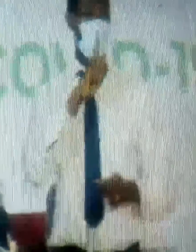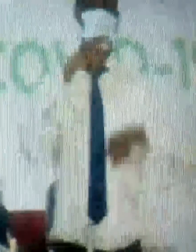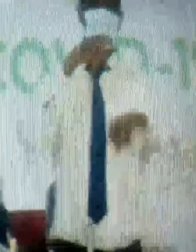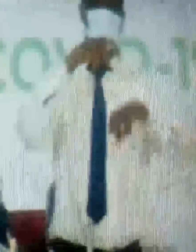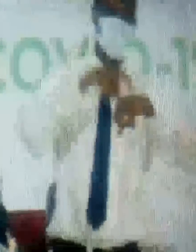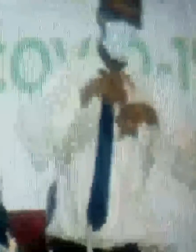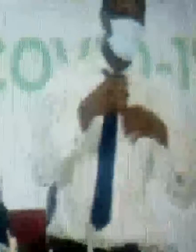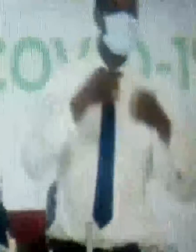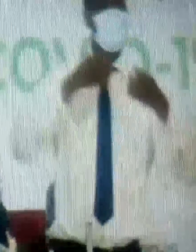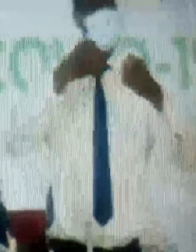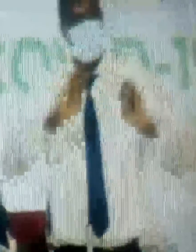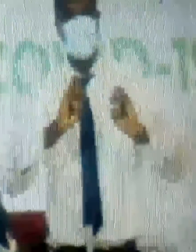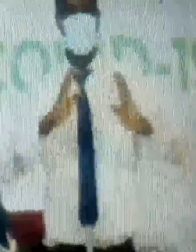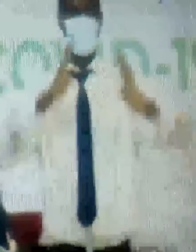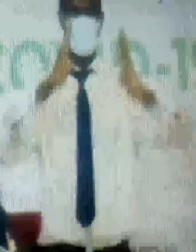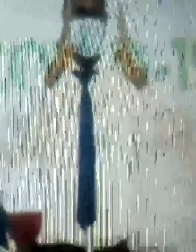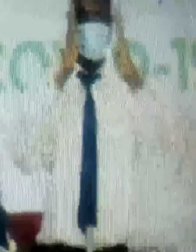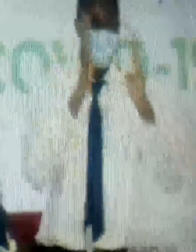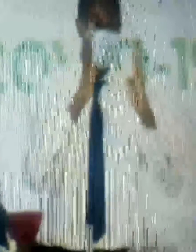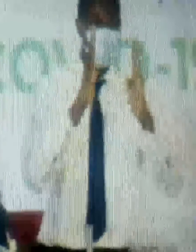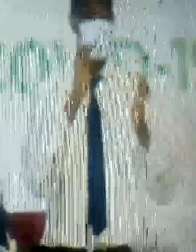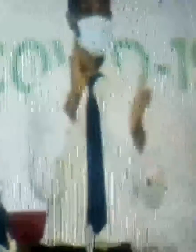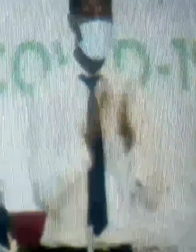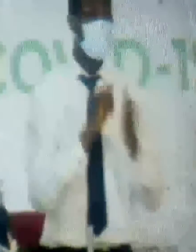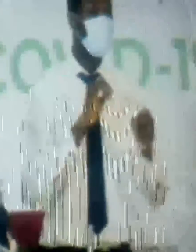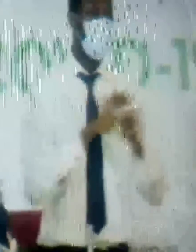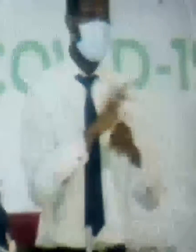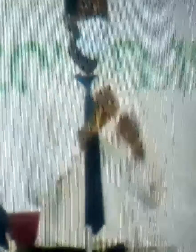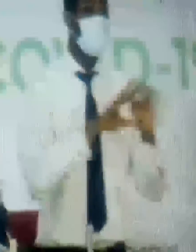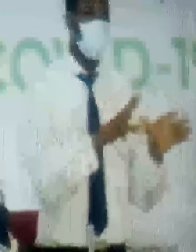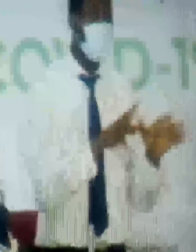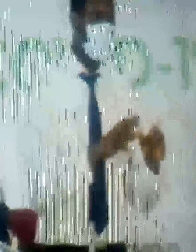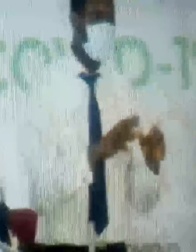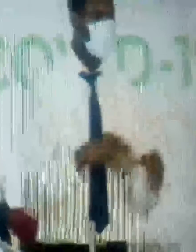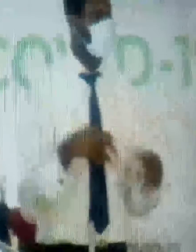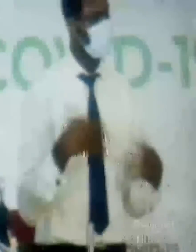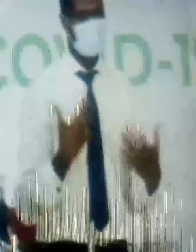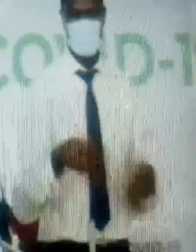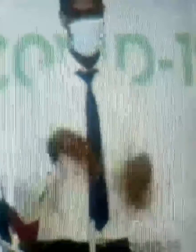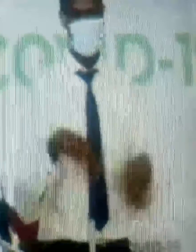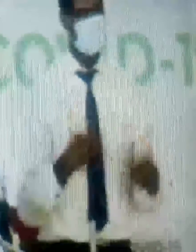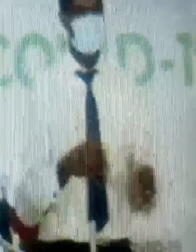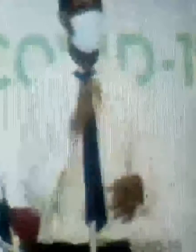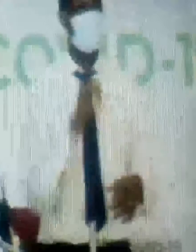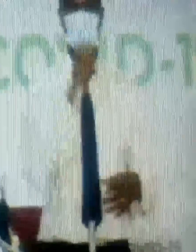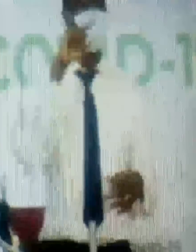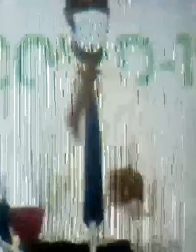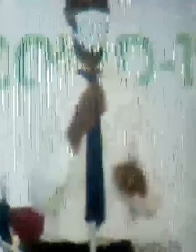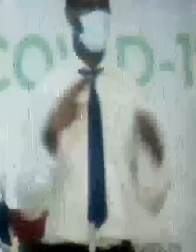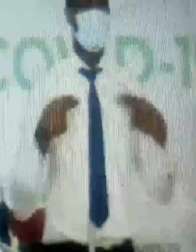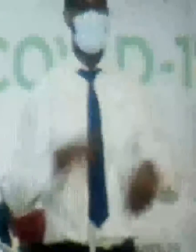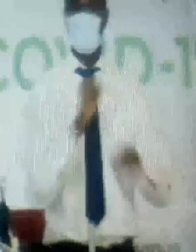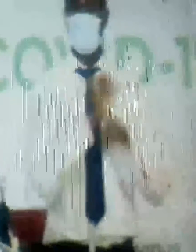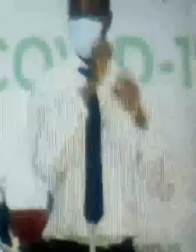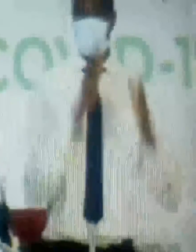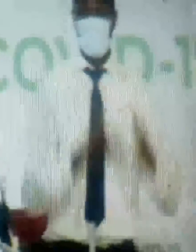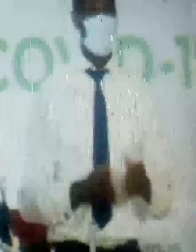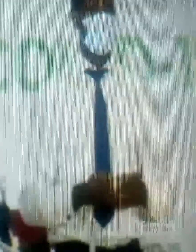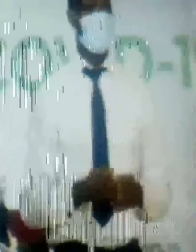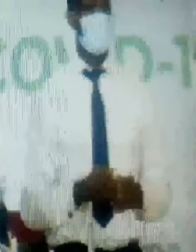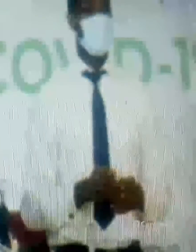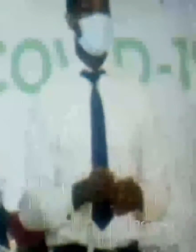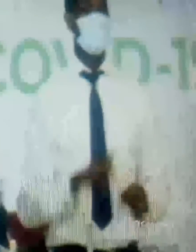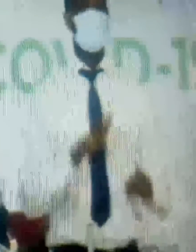effort, the attention that COVID-19 is taking out of everyone, not just health workers, is enough to